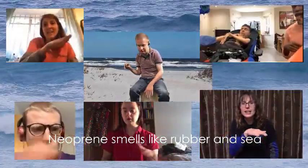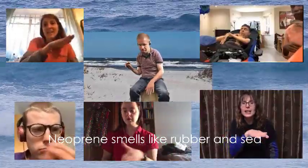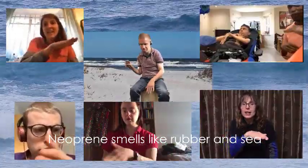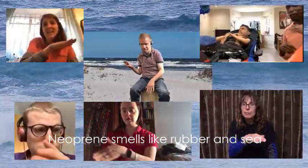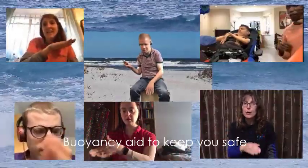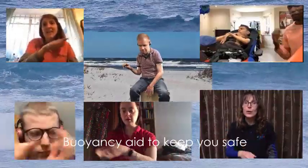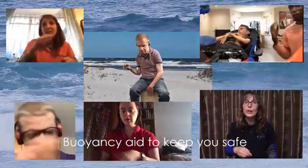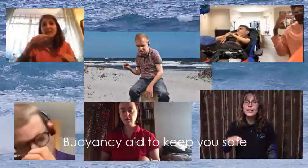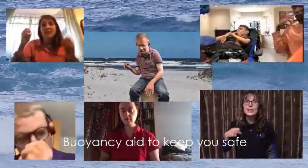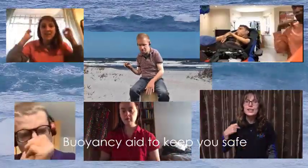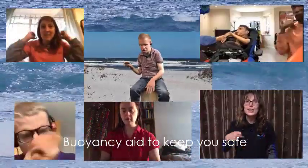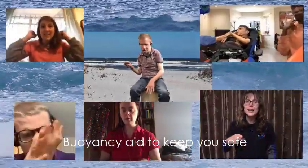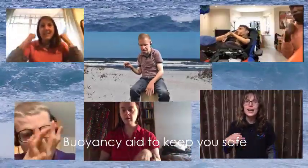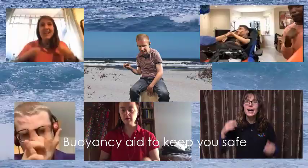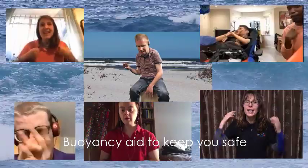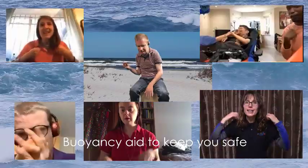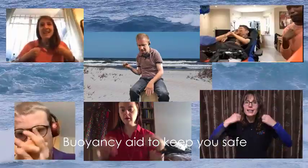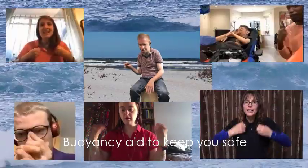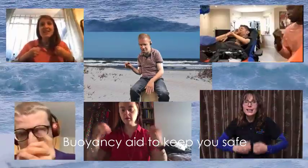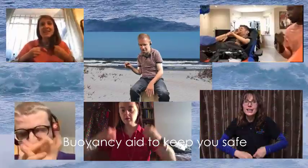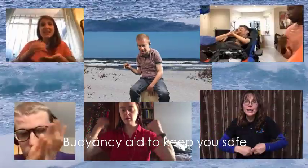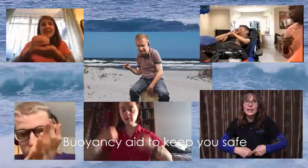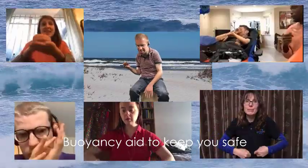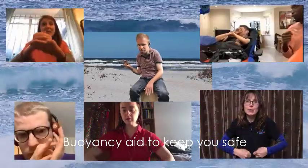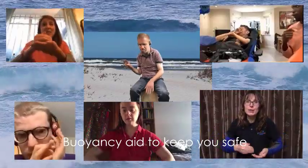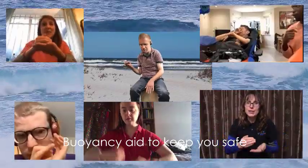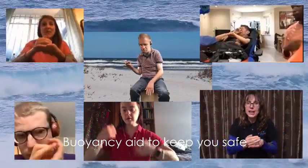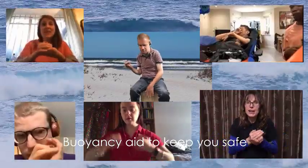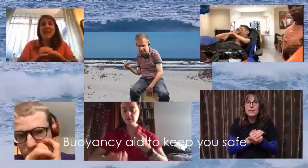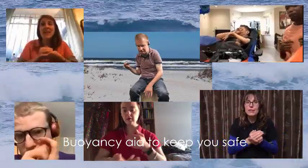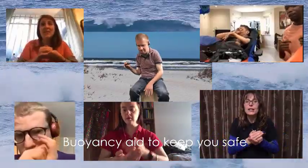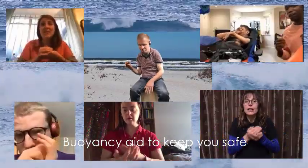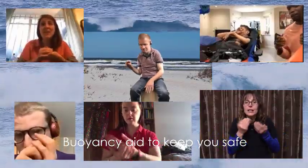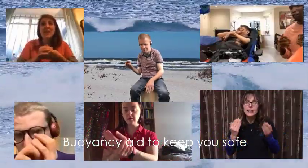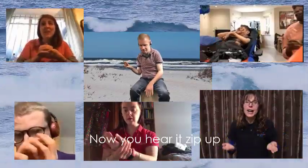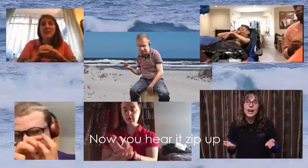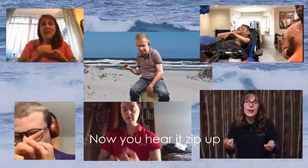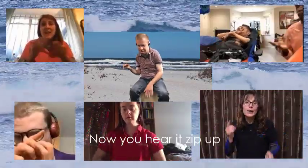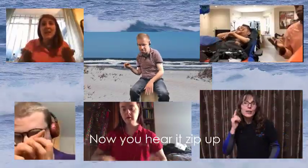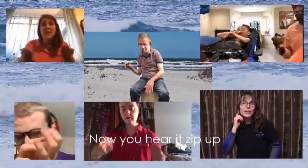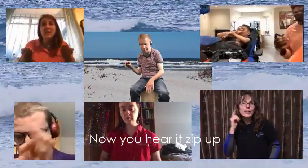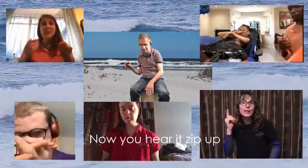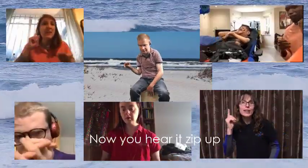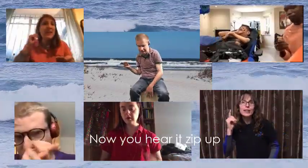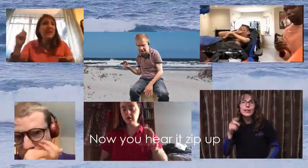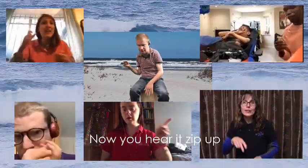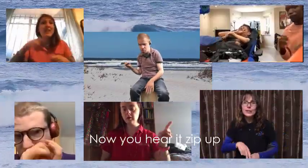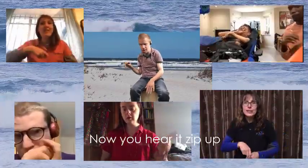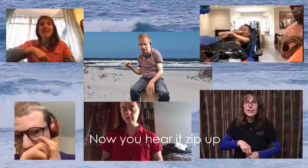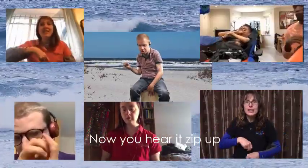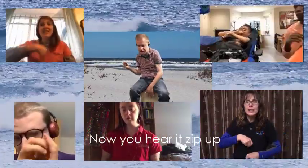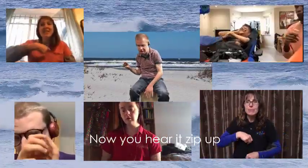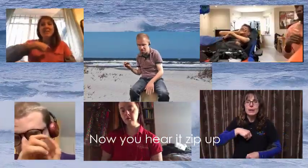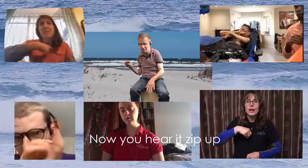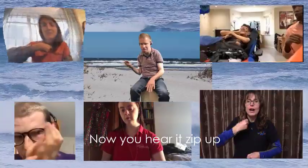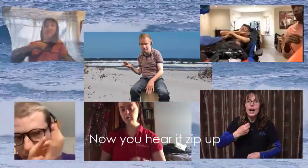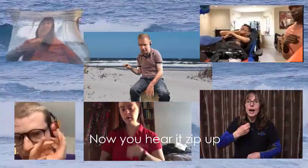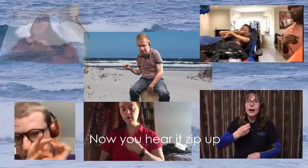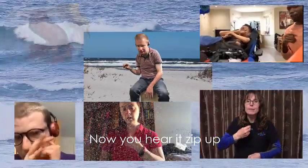sea. Point to you to keep you safe. Now you hear it